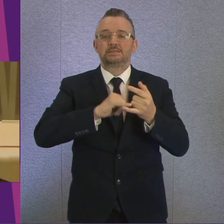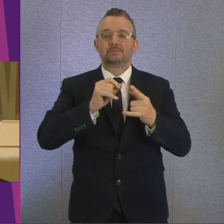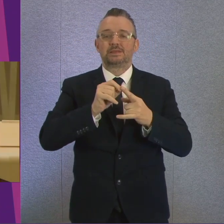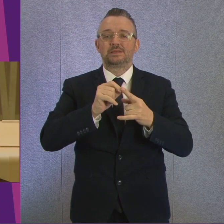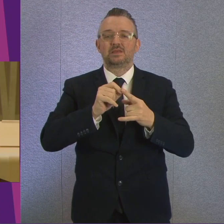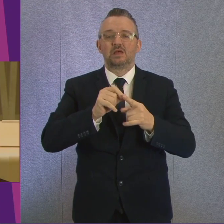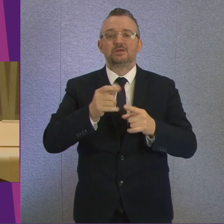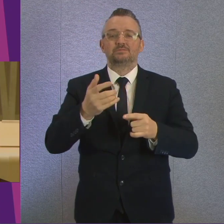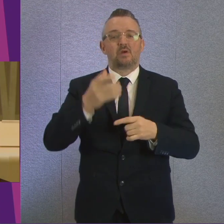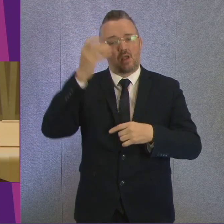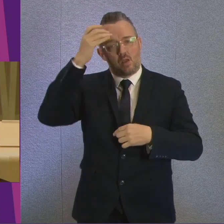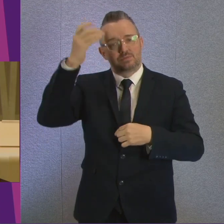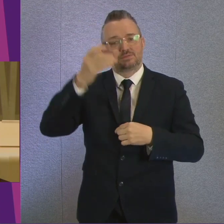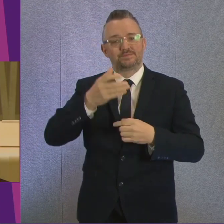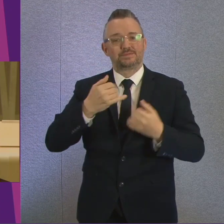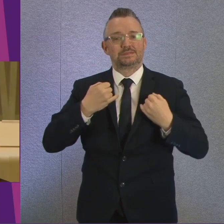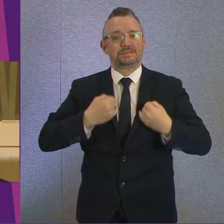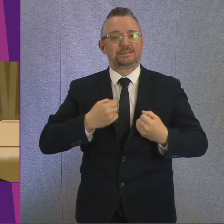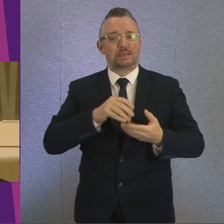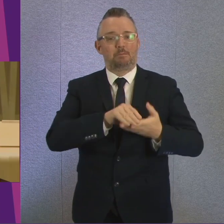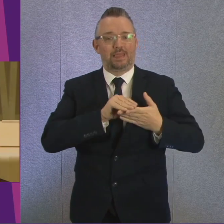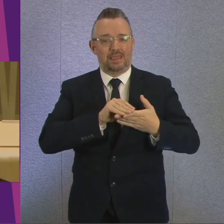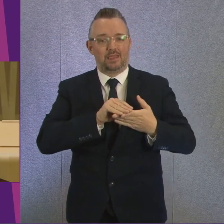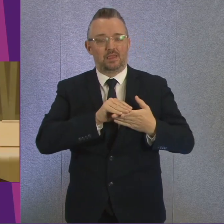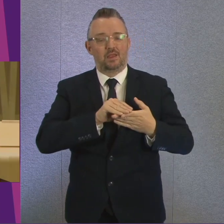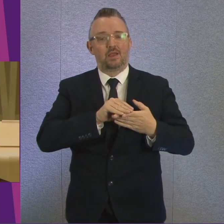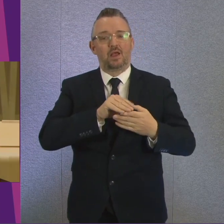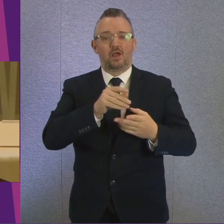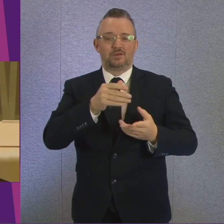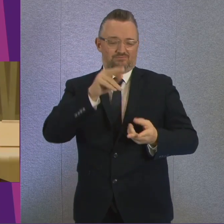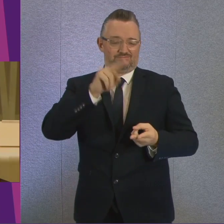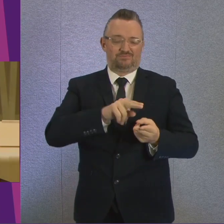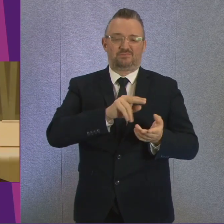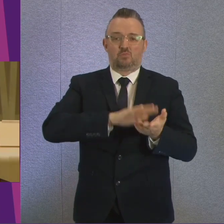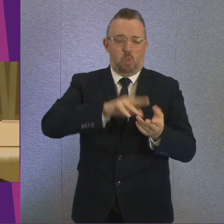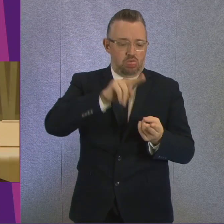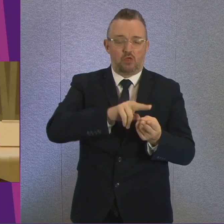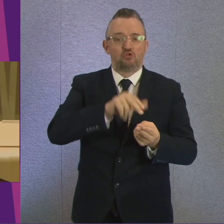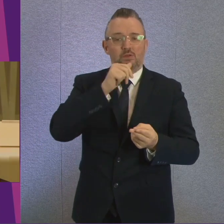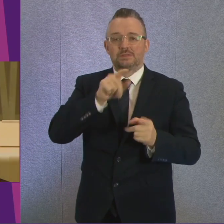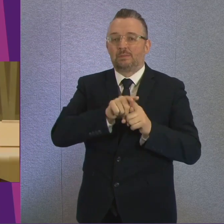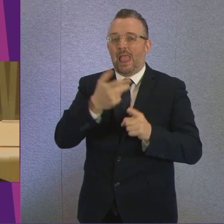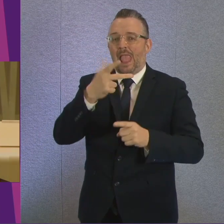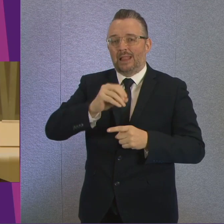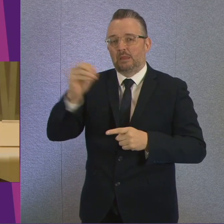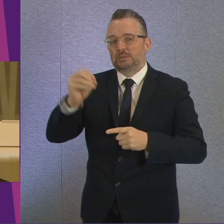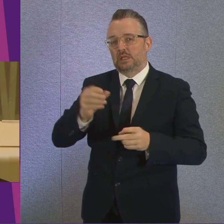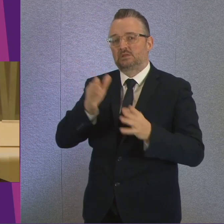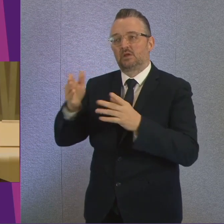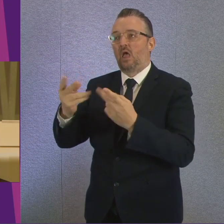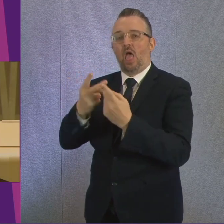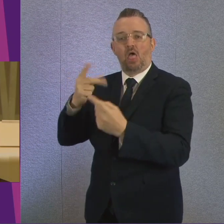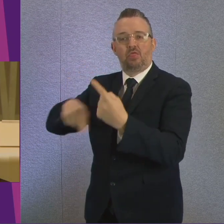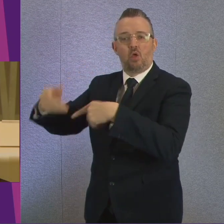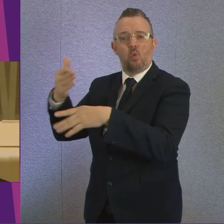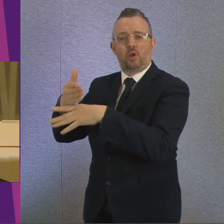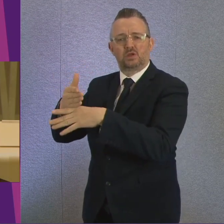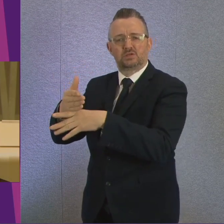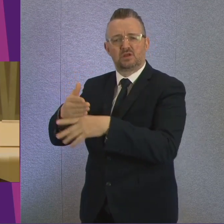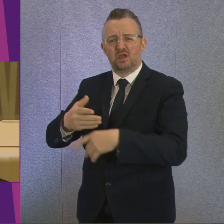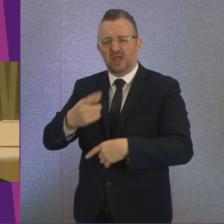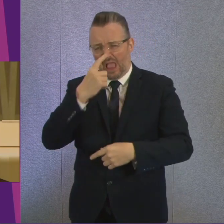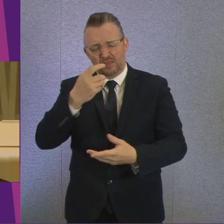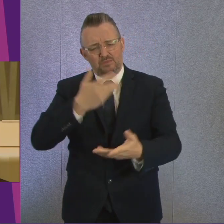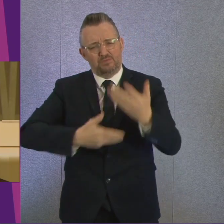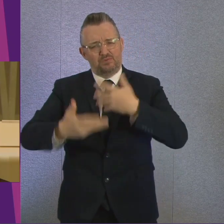rather than the 80% of salary offered to non-essential workers should they self-isolate. Can the Cabinet Secretary provide more detail on the funding agreement